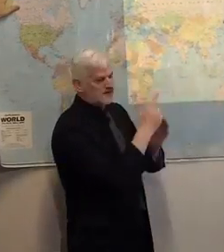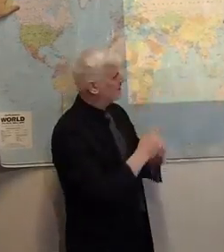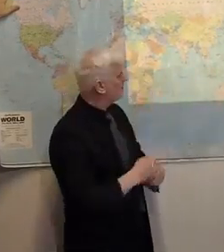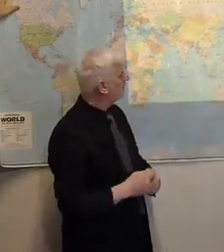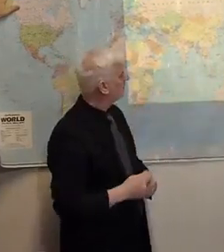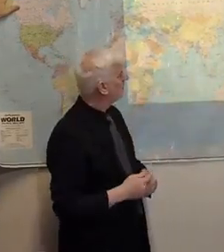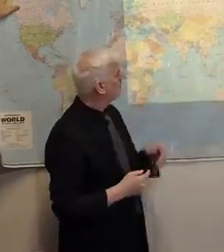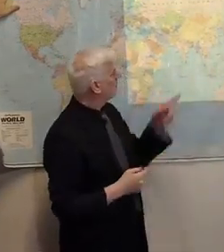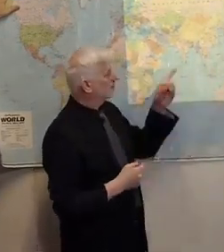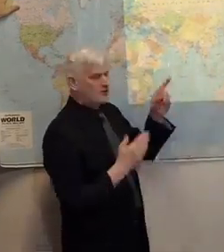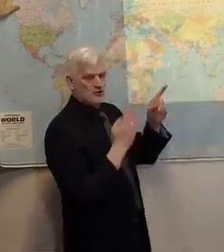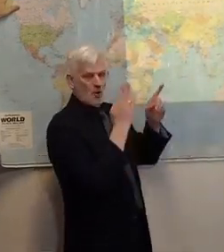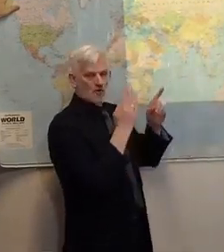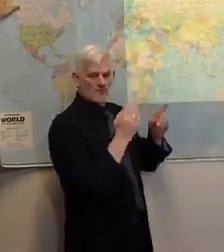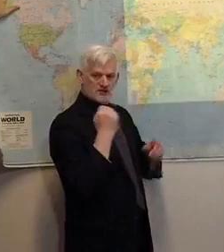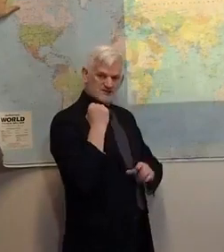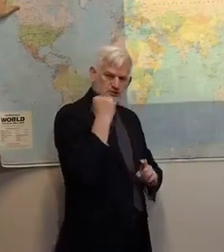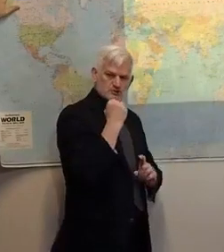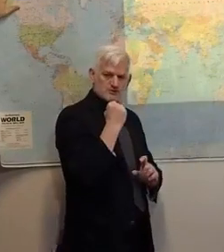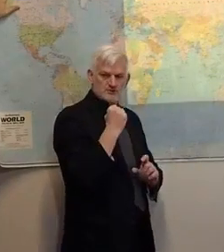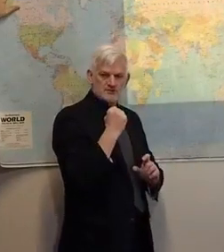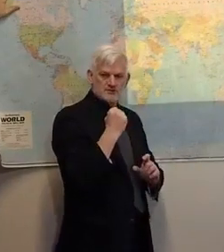Communism north, democracy south.